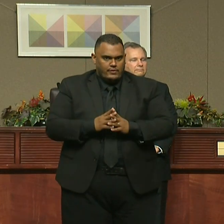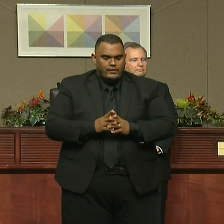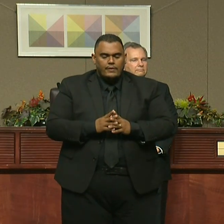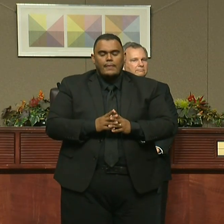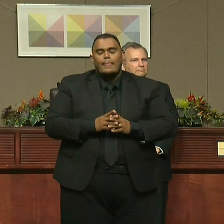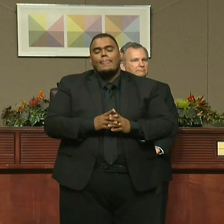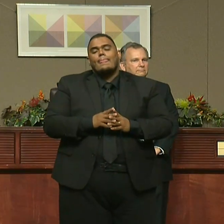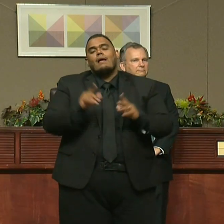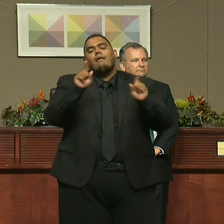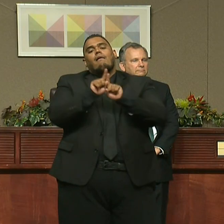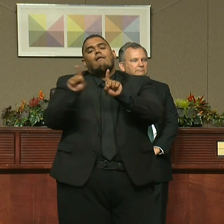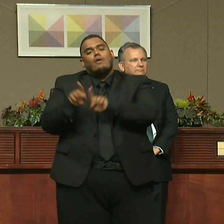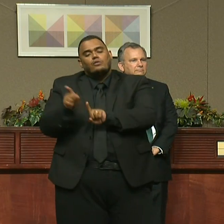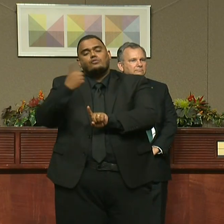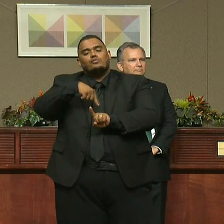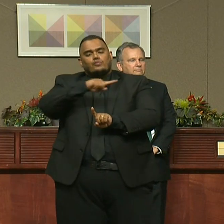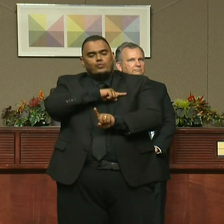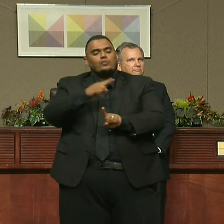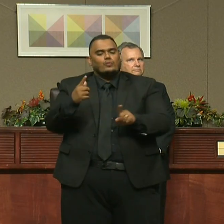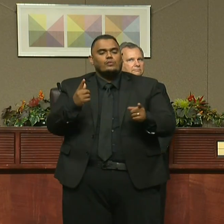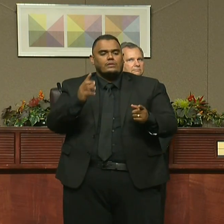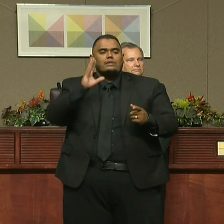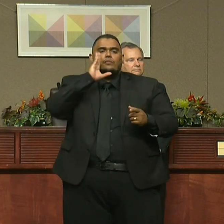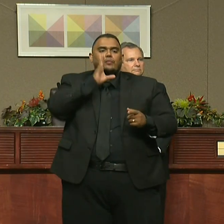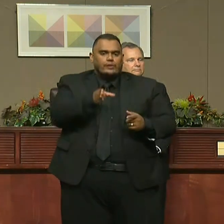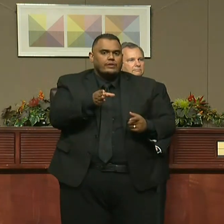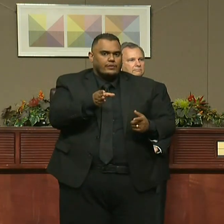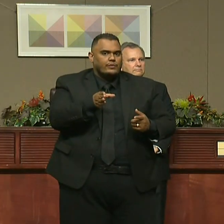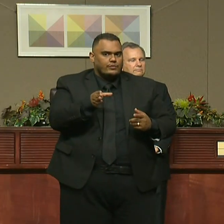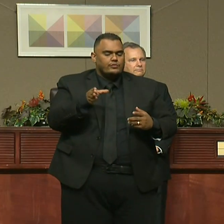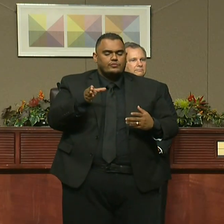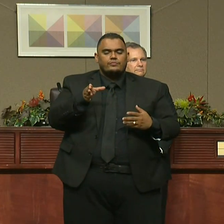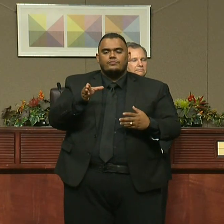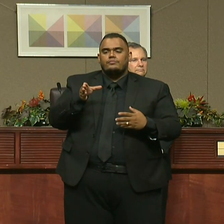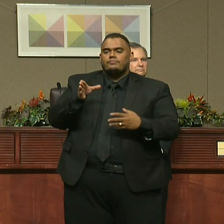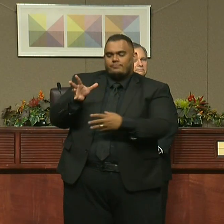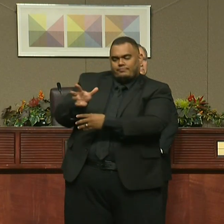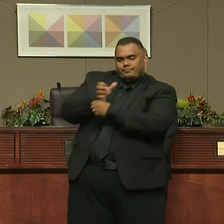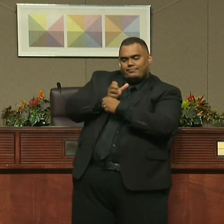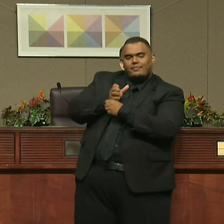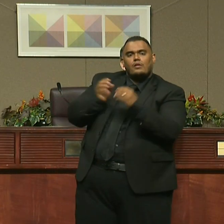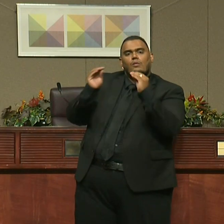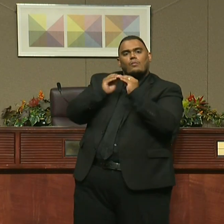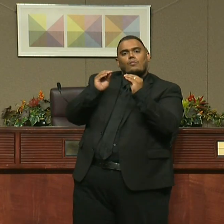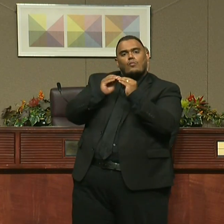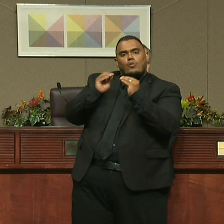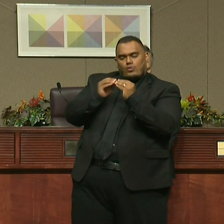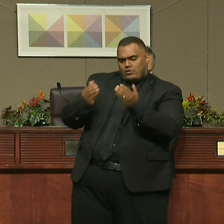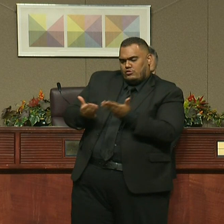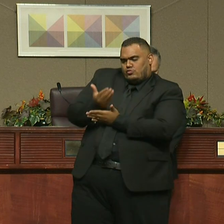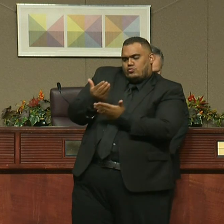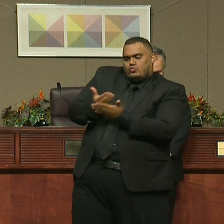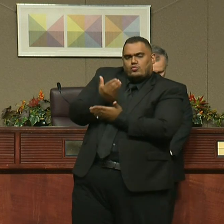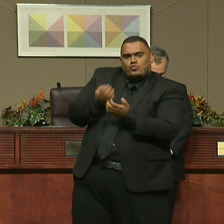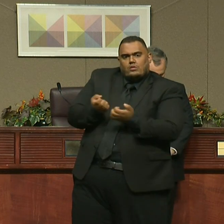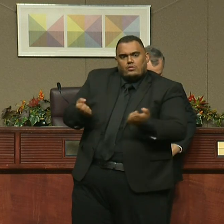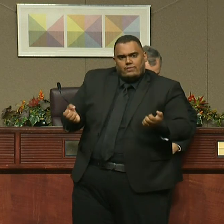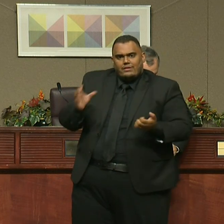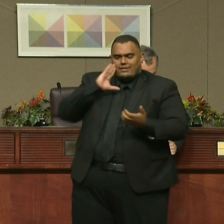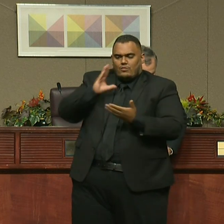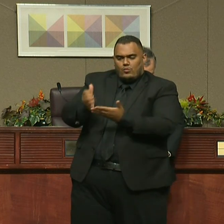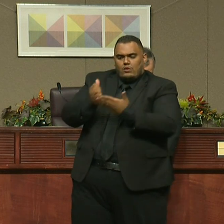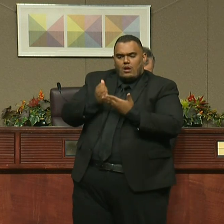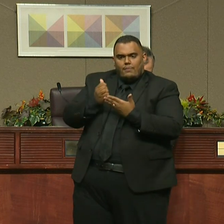have going to acquire new equipment that will help us to do testing and results very